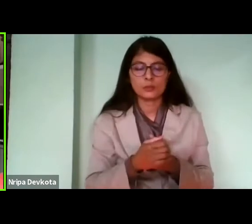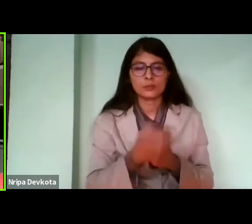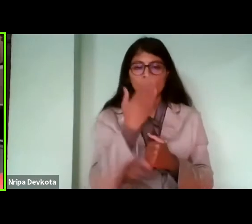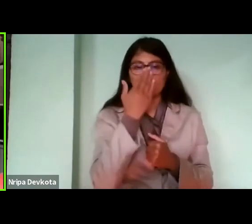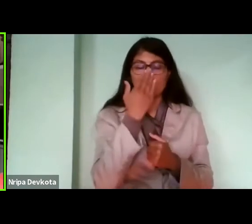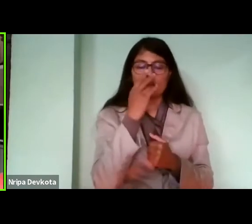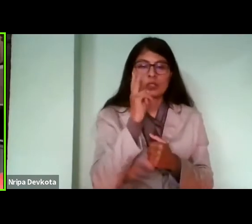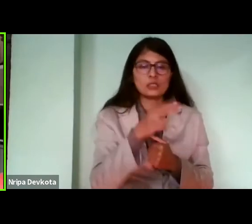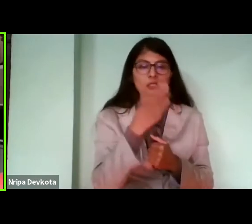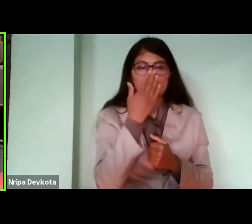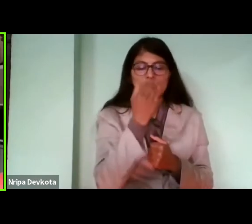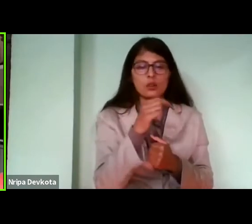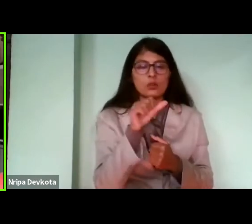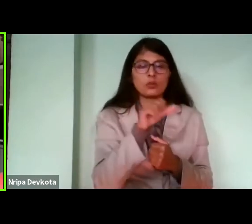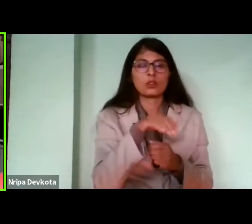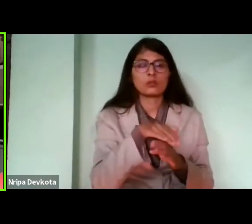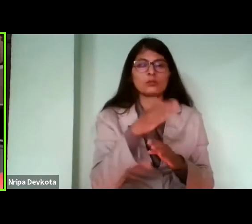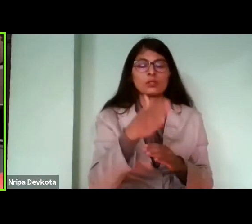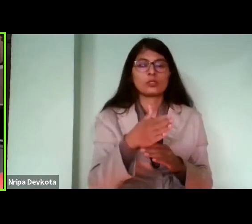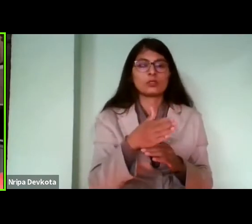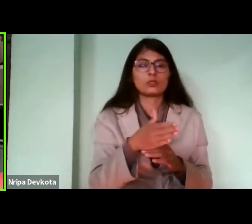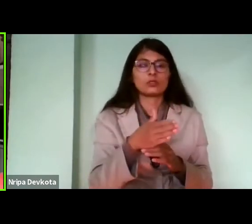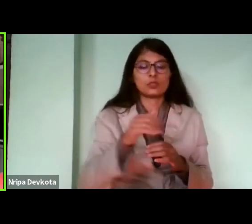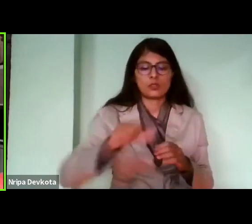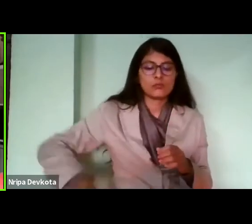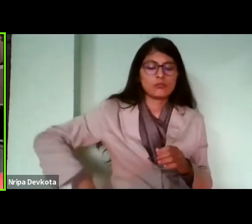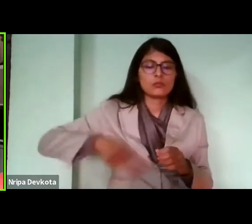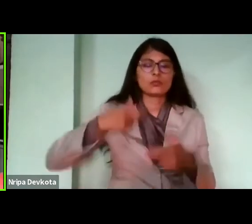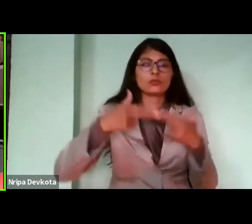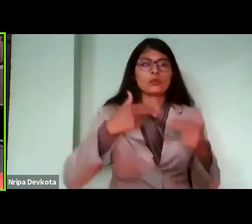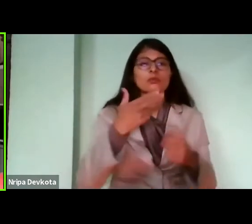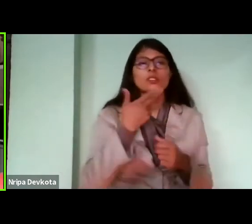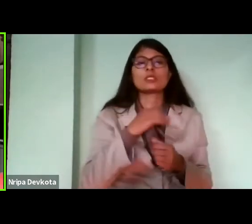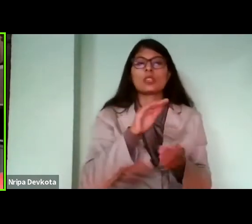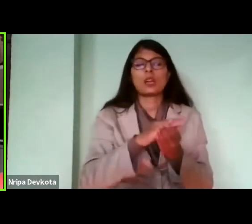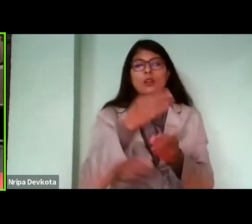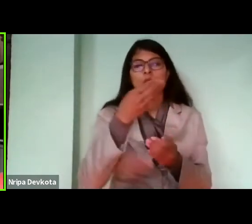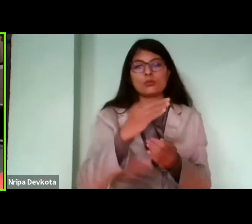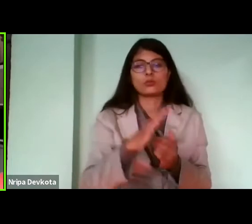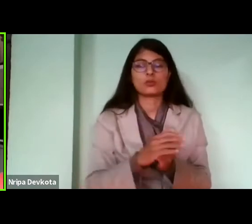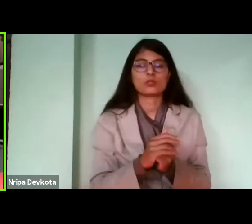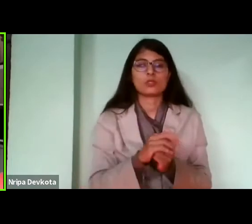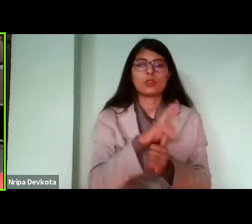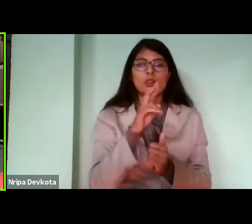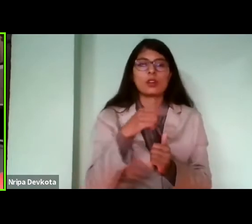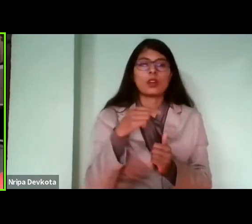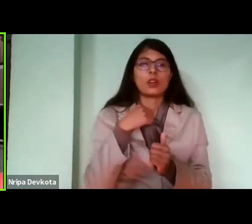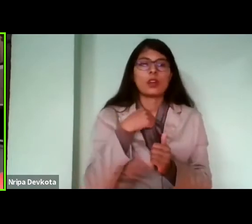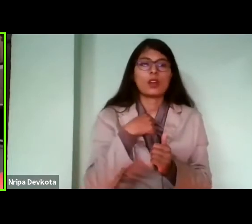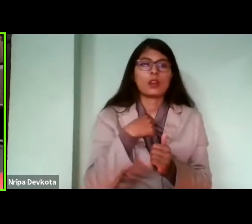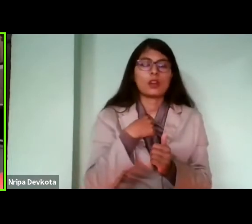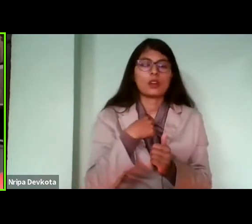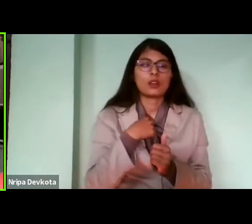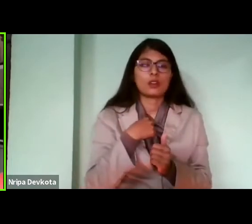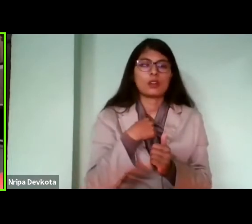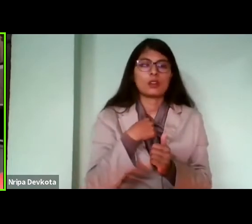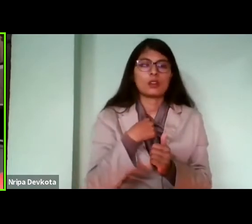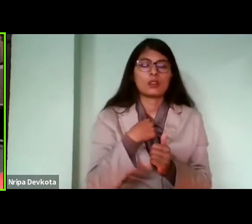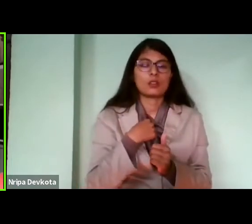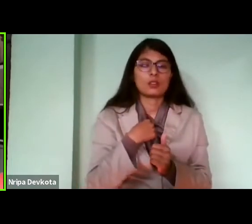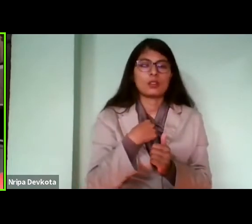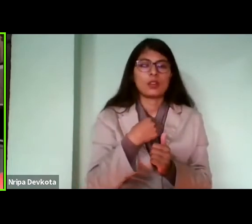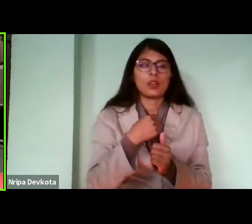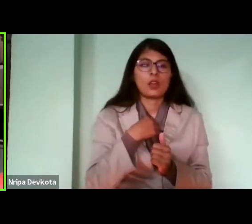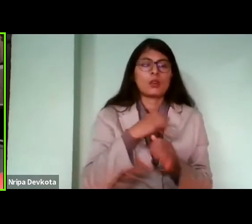because they want to be able to earn a livelihood. And I think we have to, in a world that's crying out for